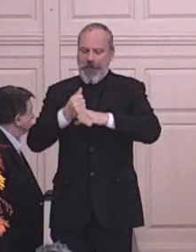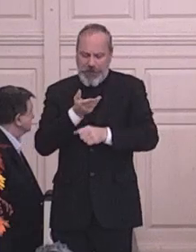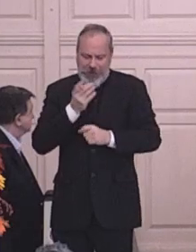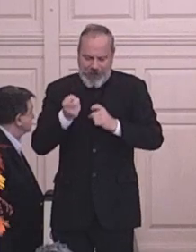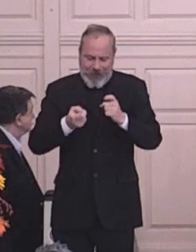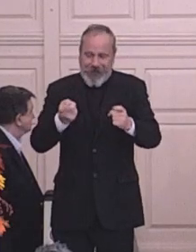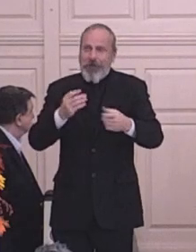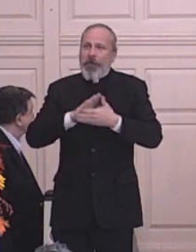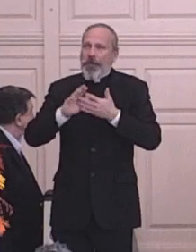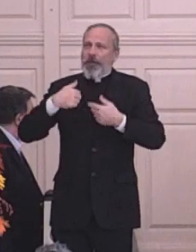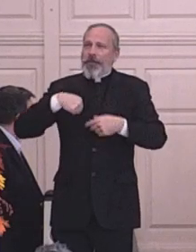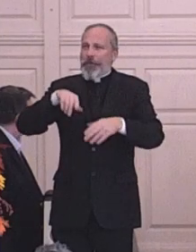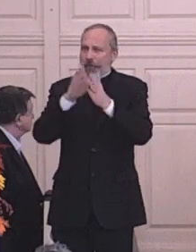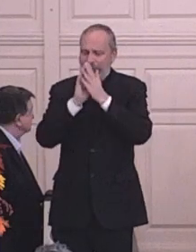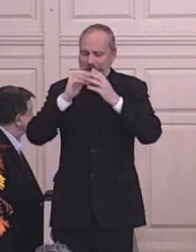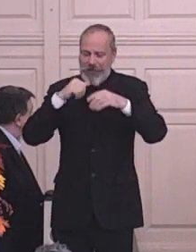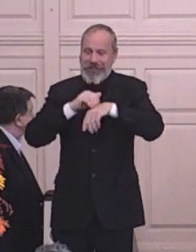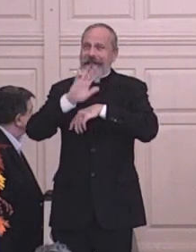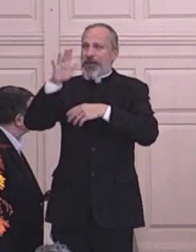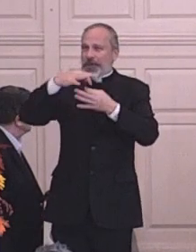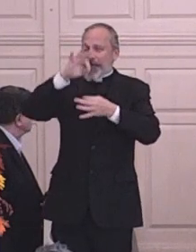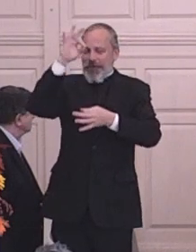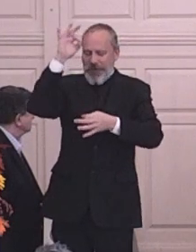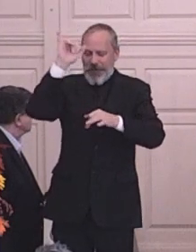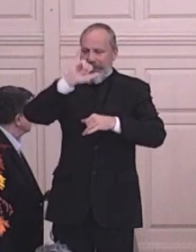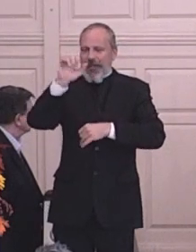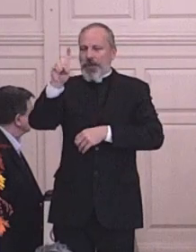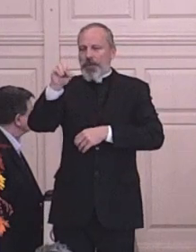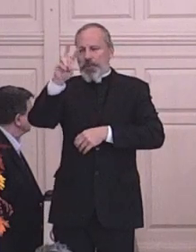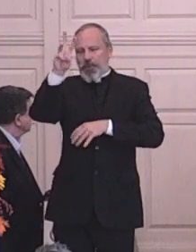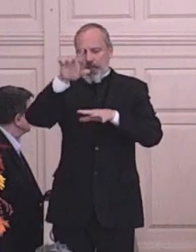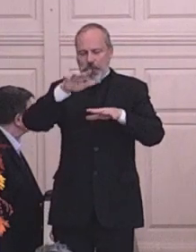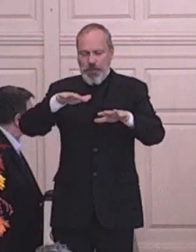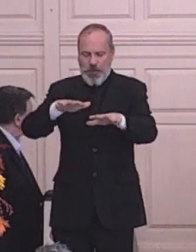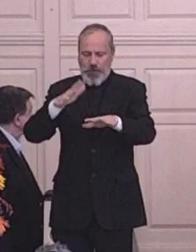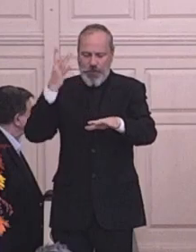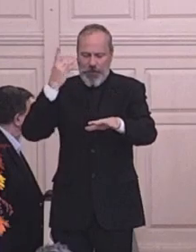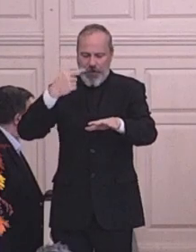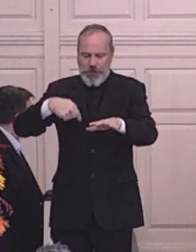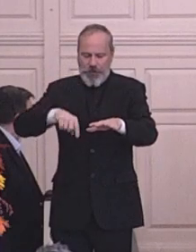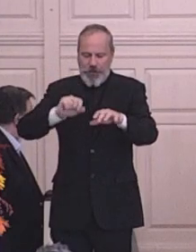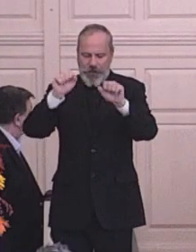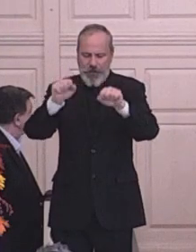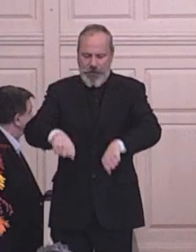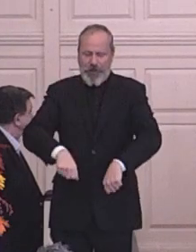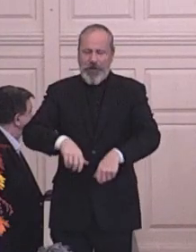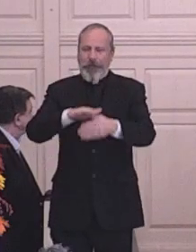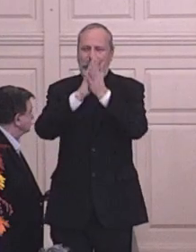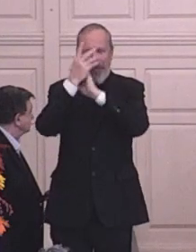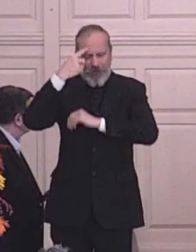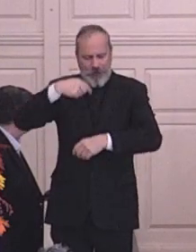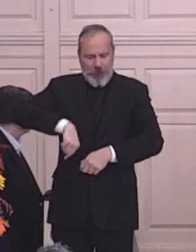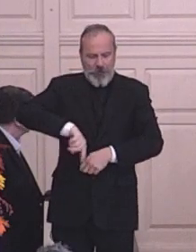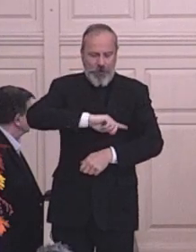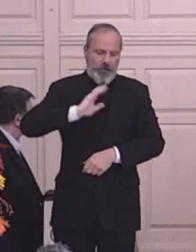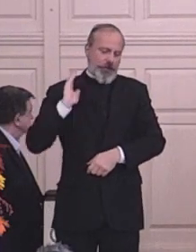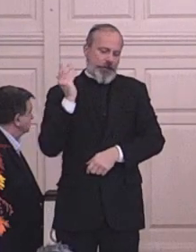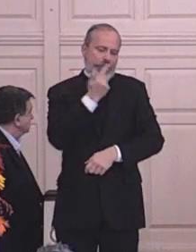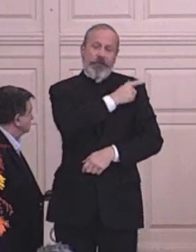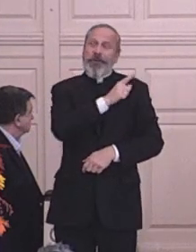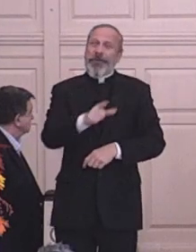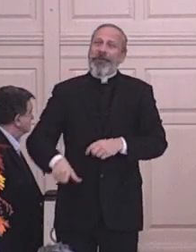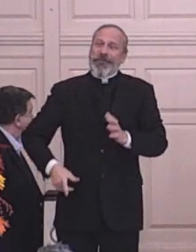pray, by sending down your Spirit upon them like the dewfall, so that they may become for